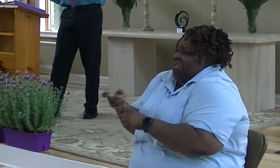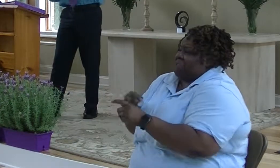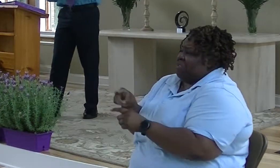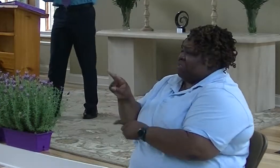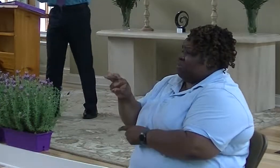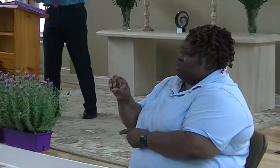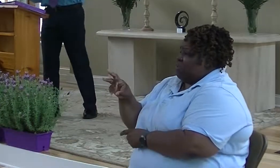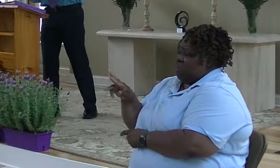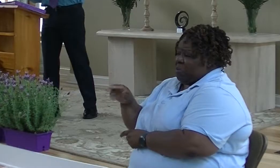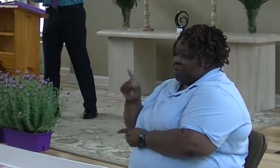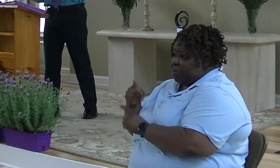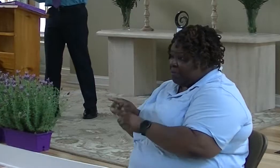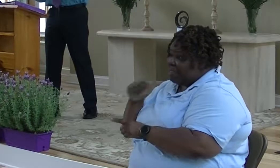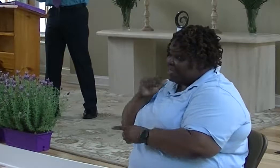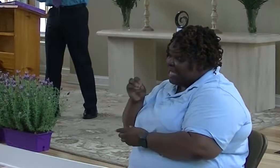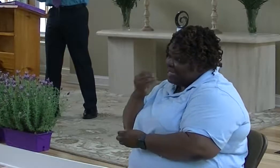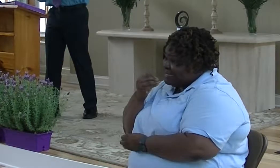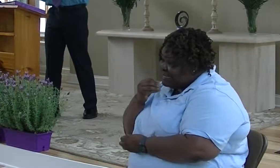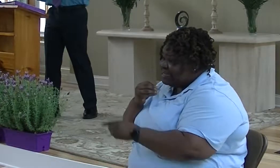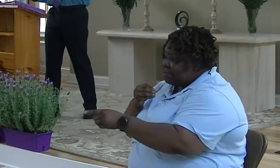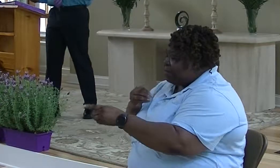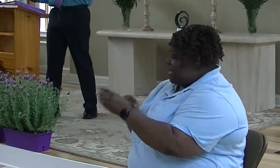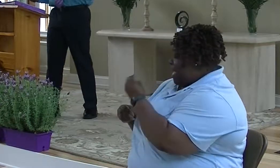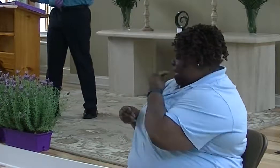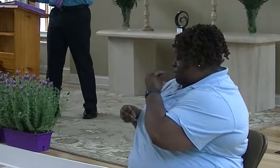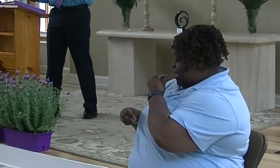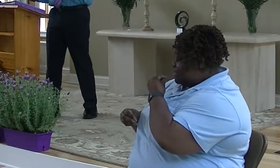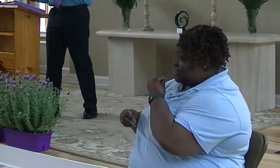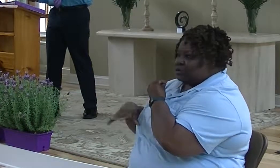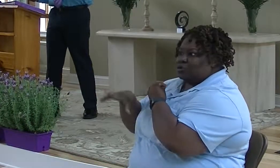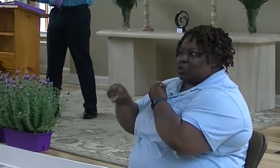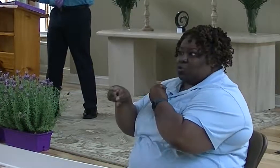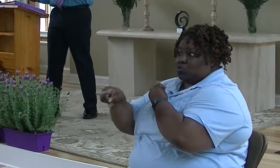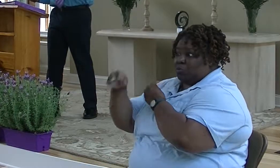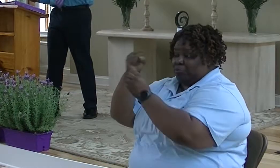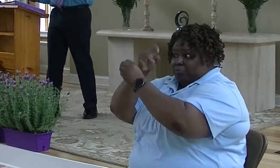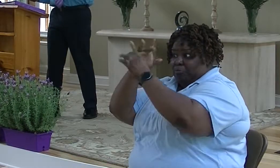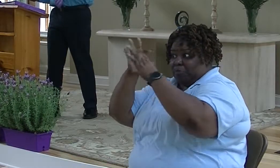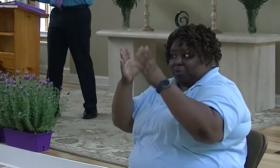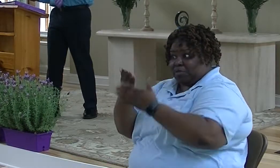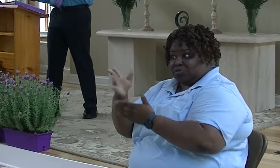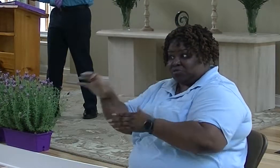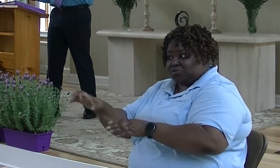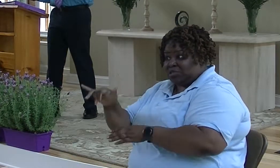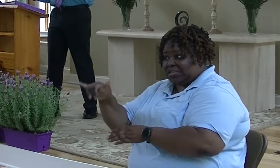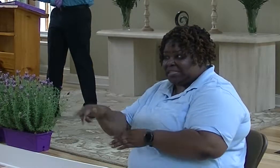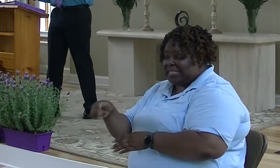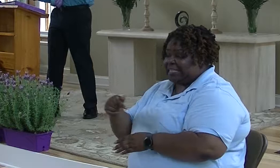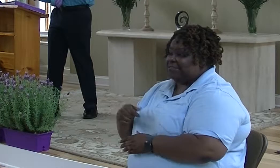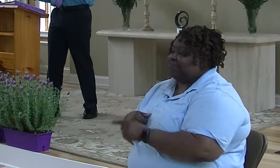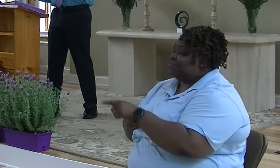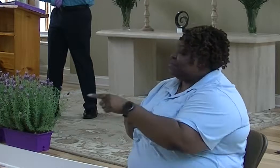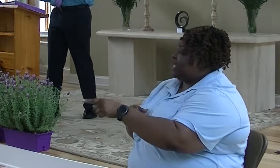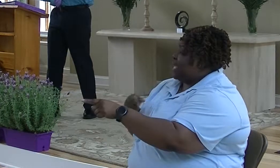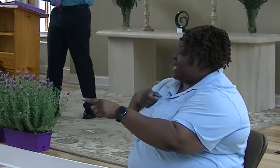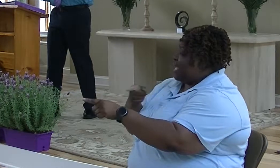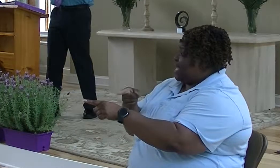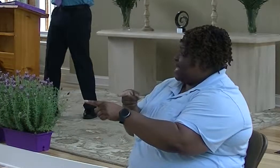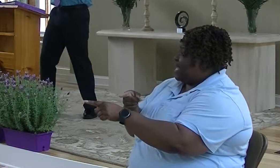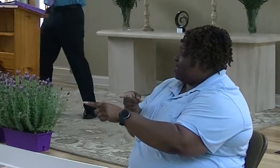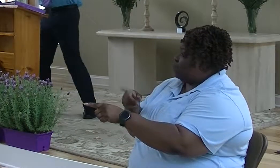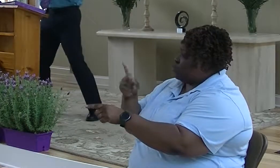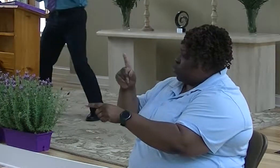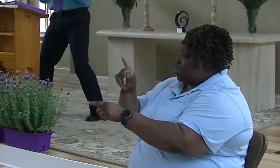But you didn't eat the worm. But I took a bite into it. No, you didn't. You imagined you did. I was 100% in the